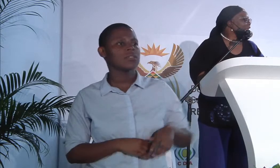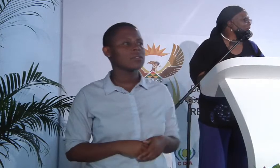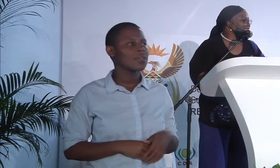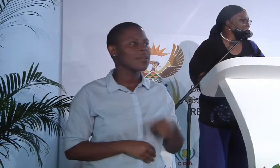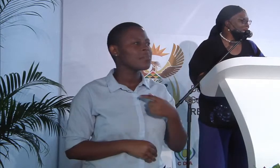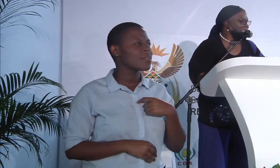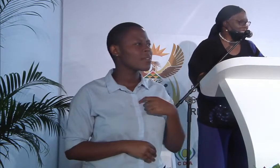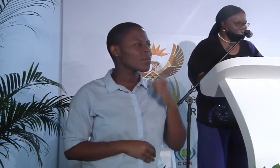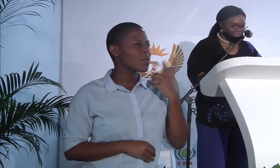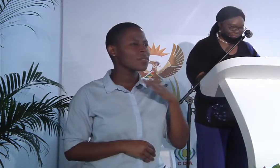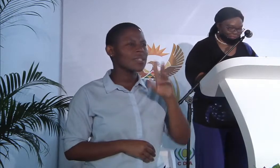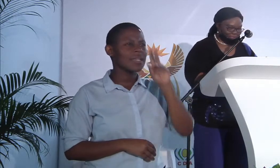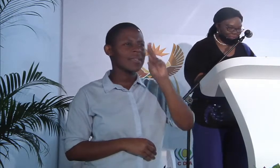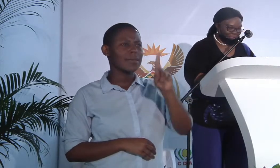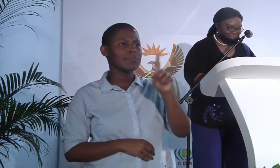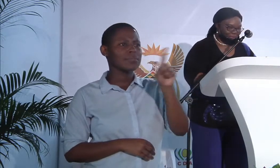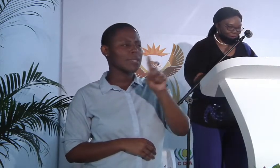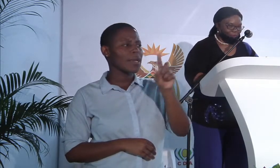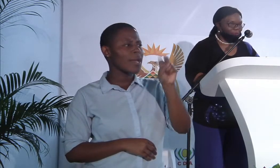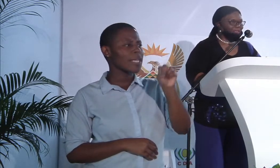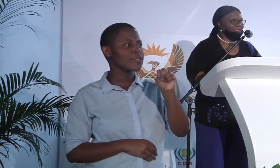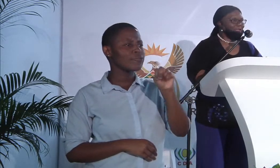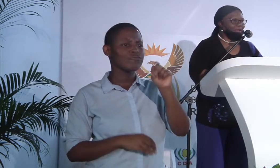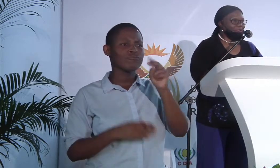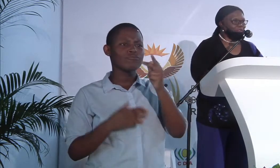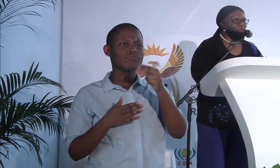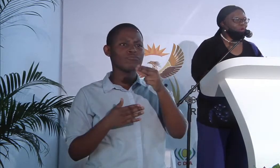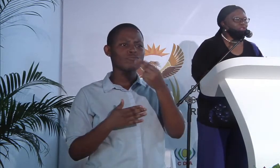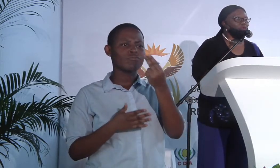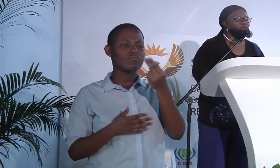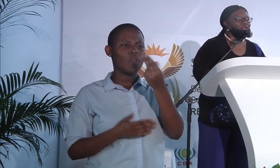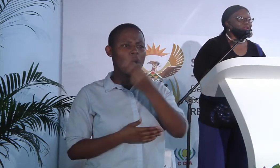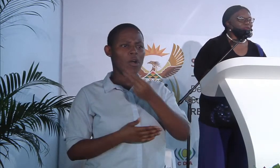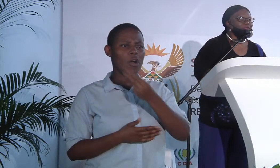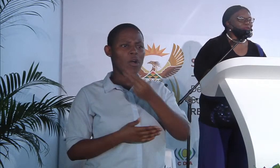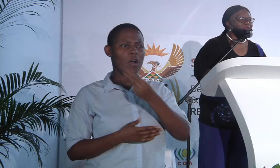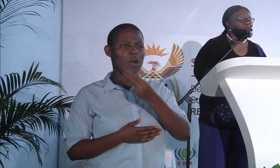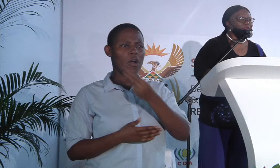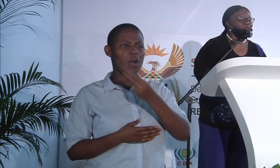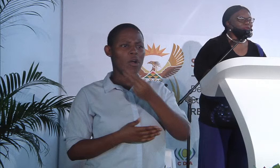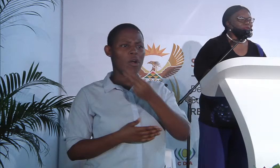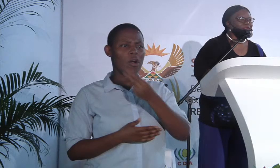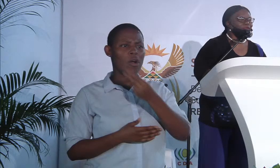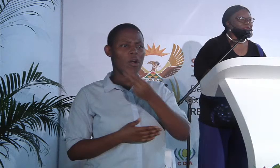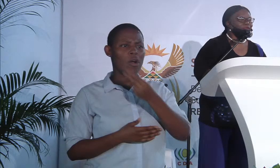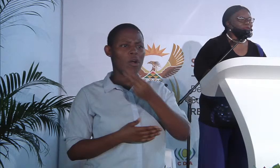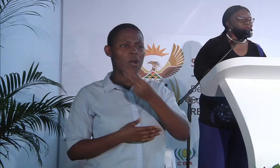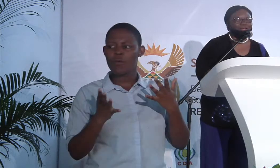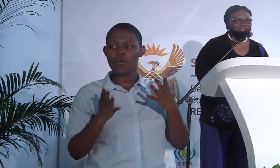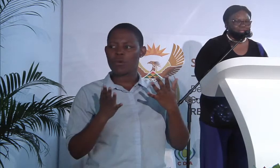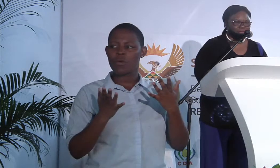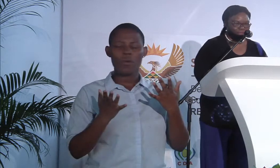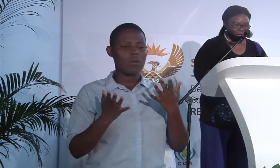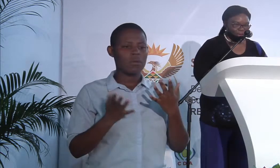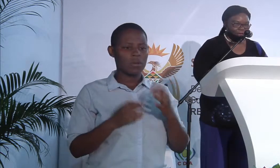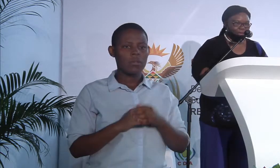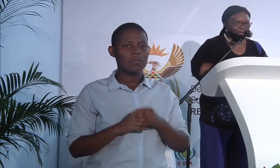KZN as artists fraternal to also give their